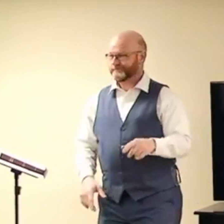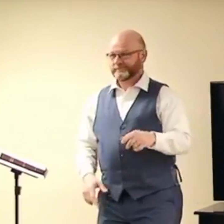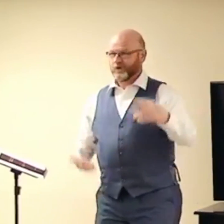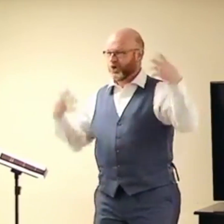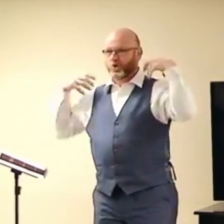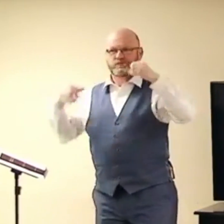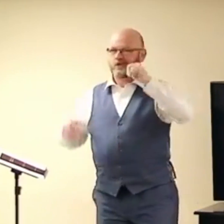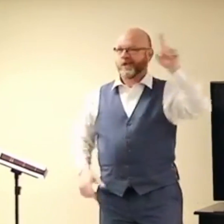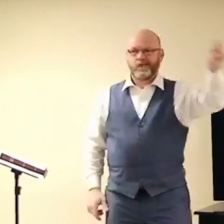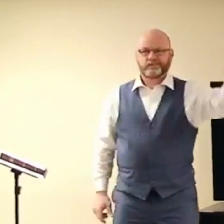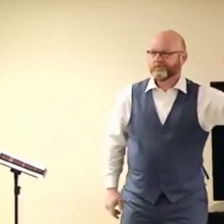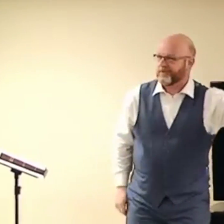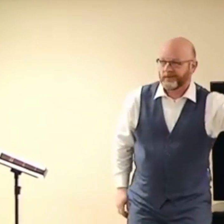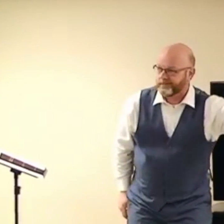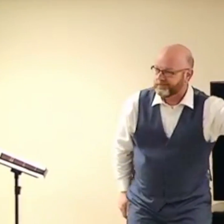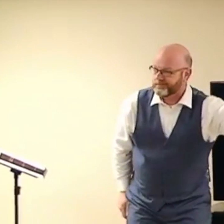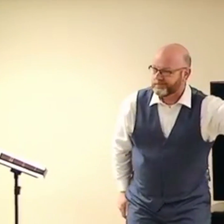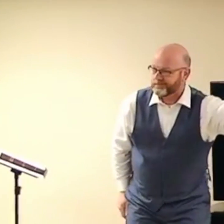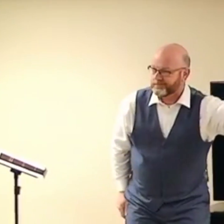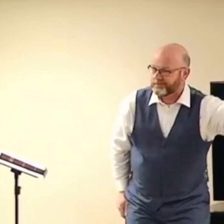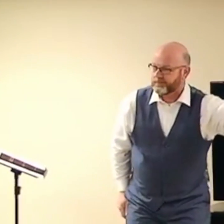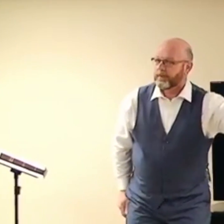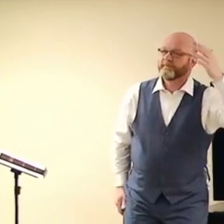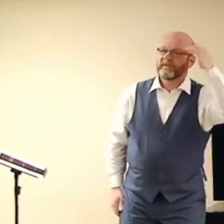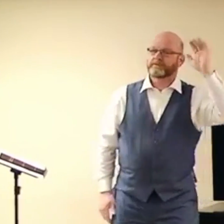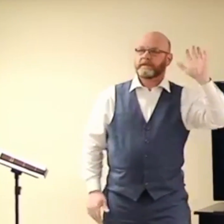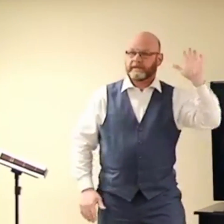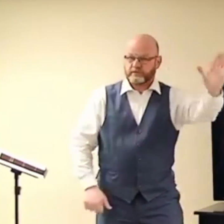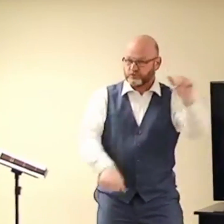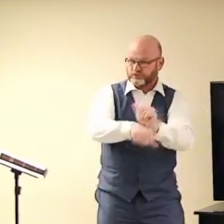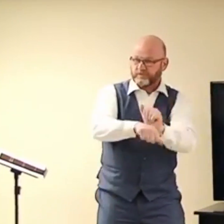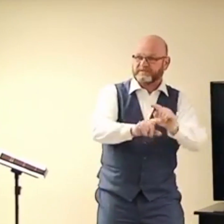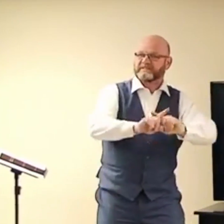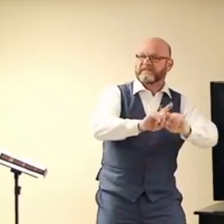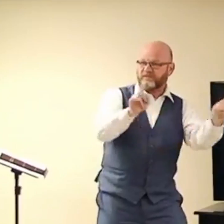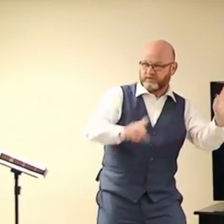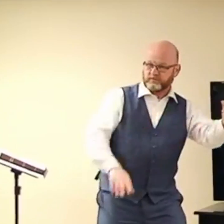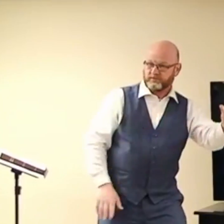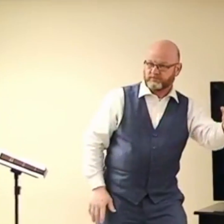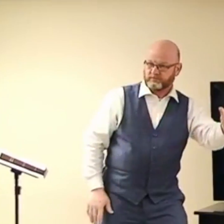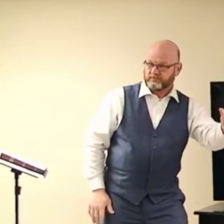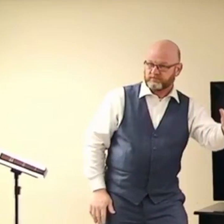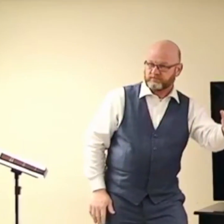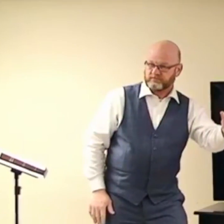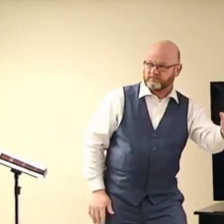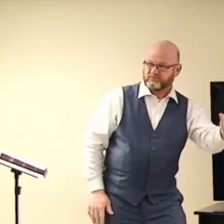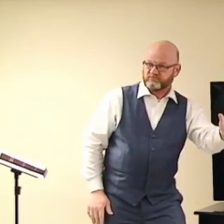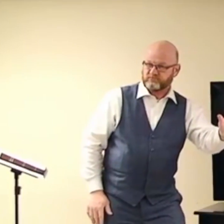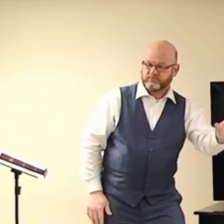You know, the coach didn't come to him and say, hey, today do you want to practice receiving the ball? No.